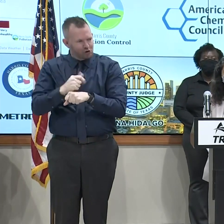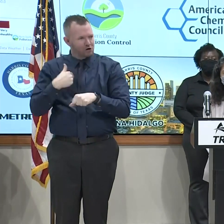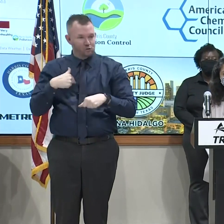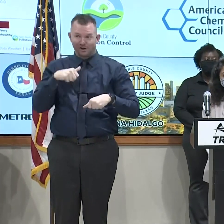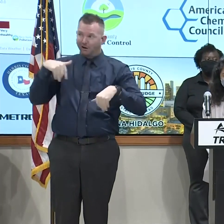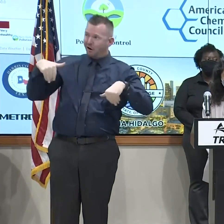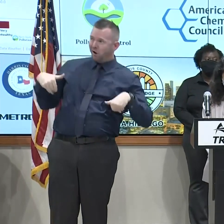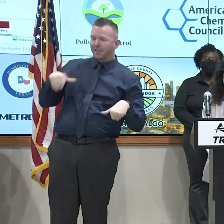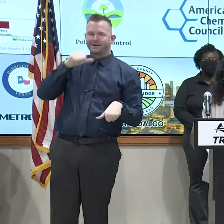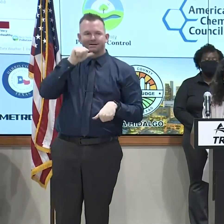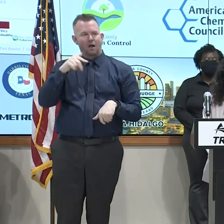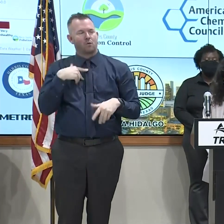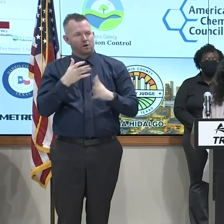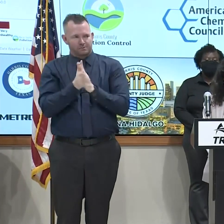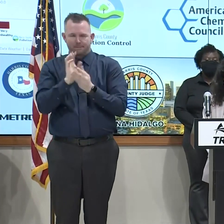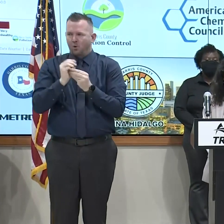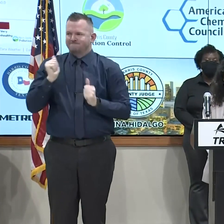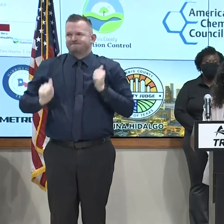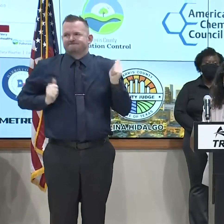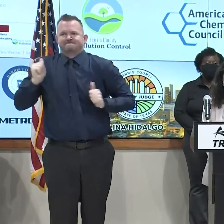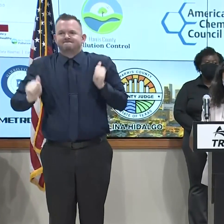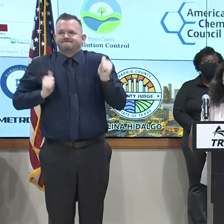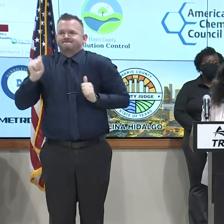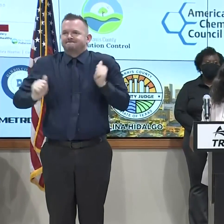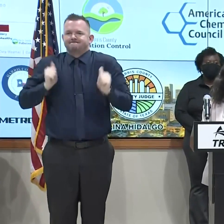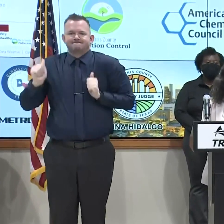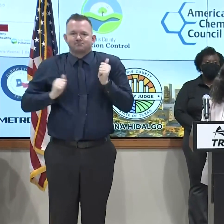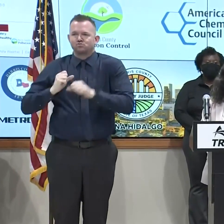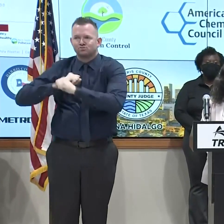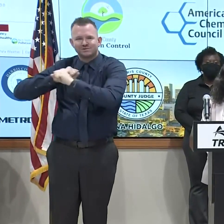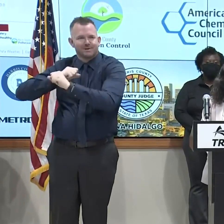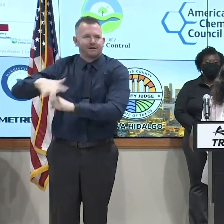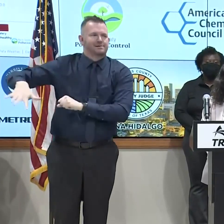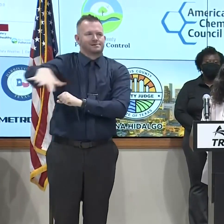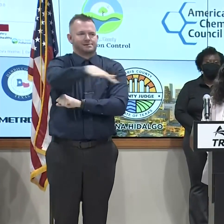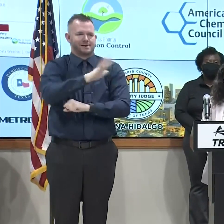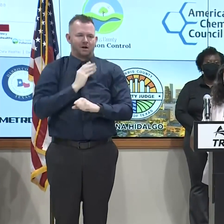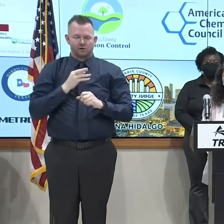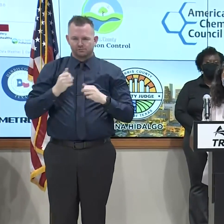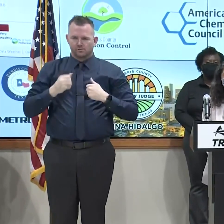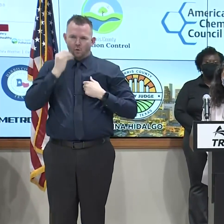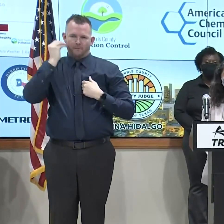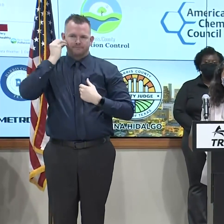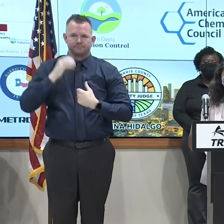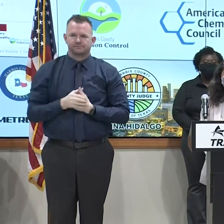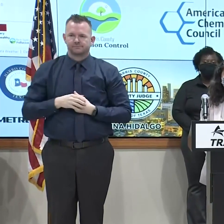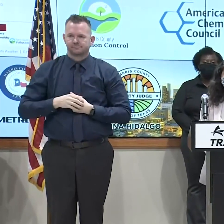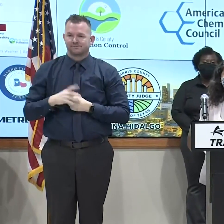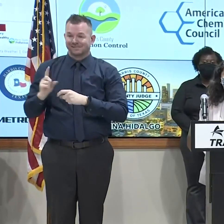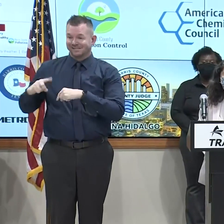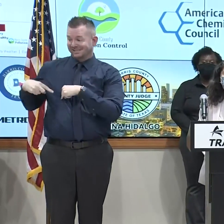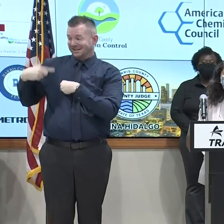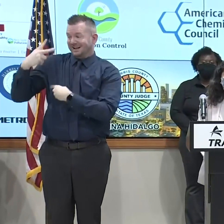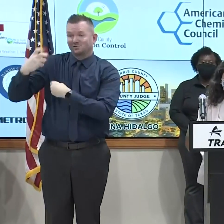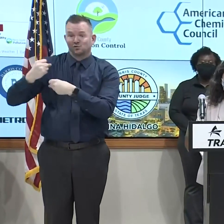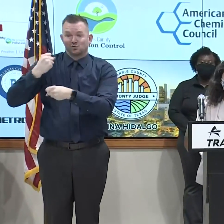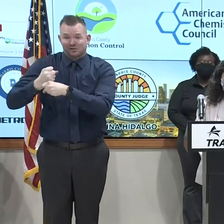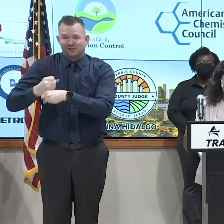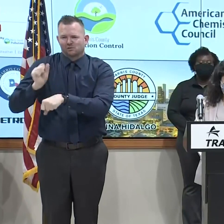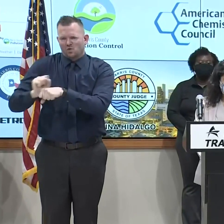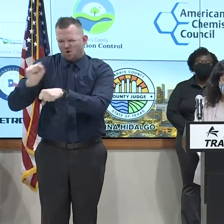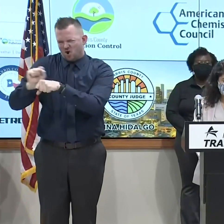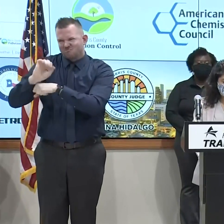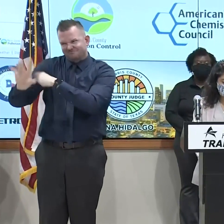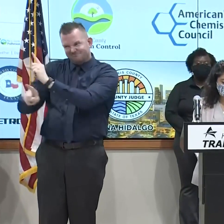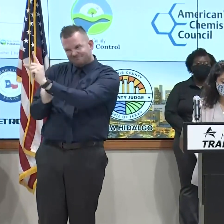we know we can take that make a difference. And that's what the work over the past 2 years is about, and the grant that